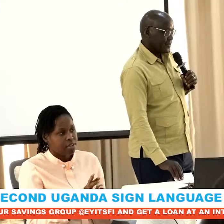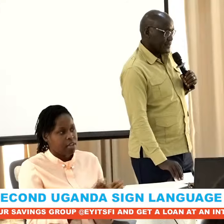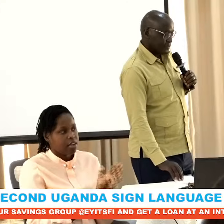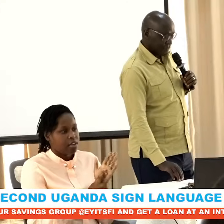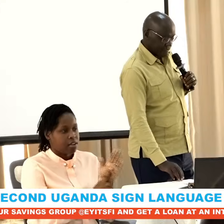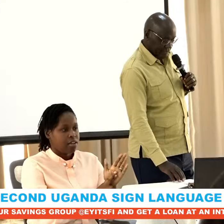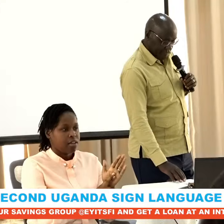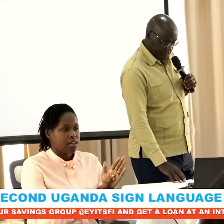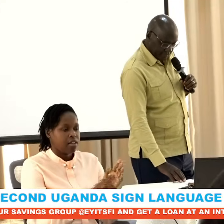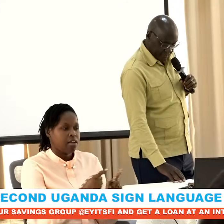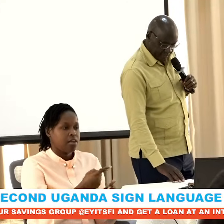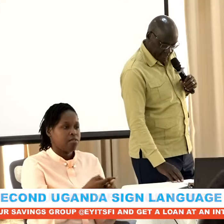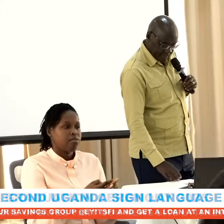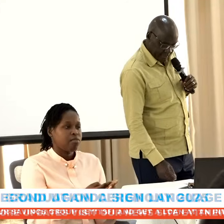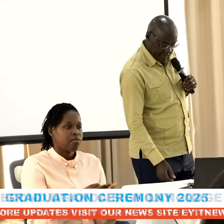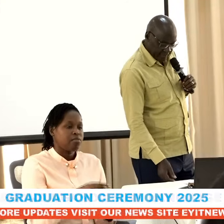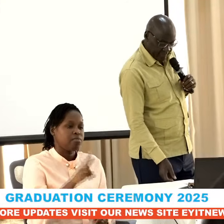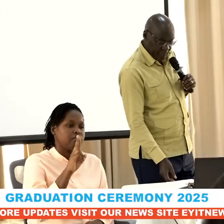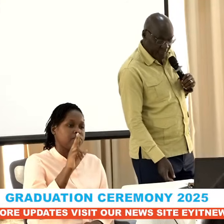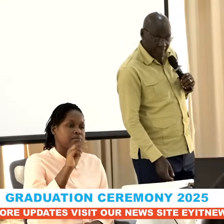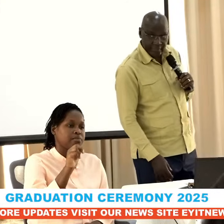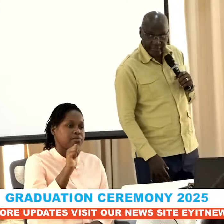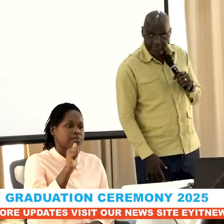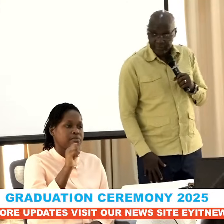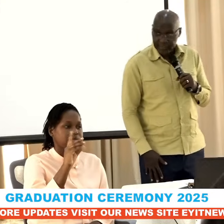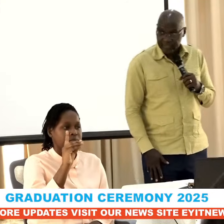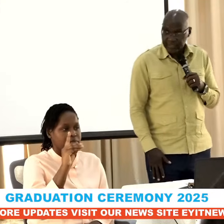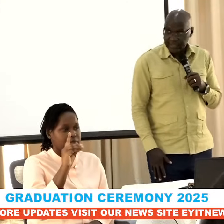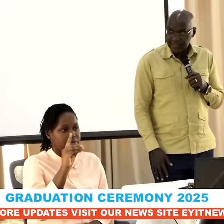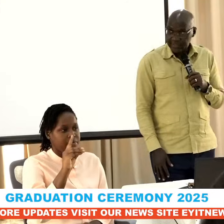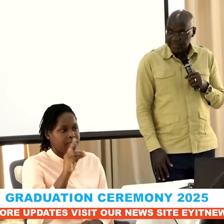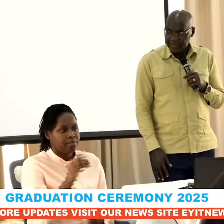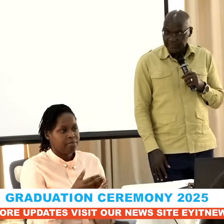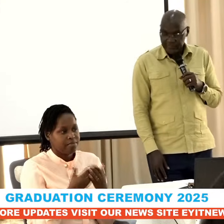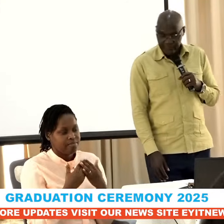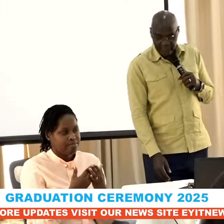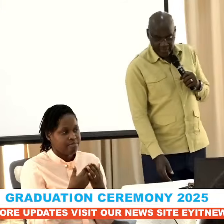Yes, thank you for sacrificing the time. We have a good president.